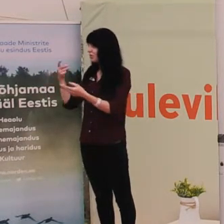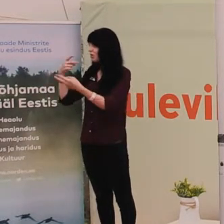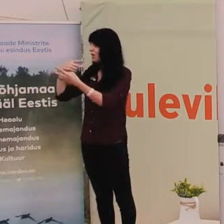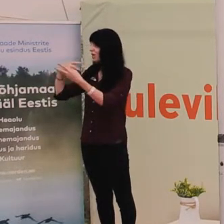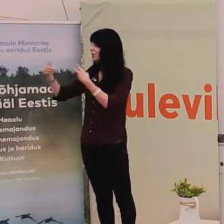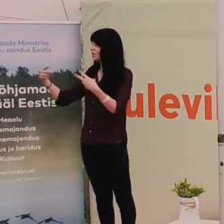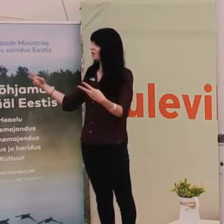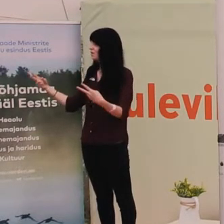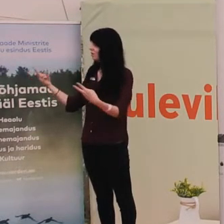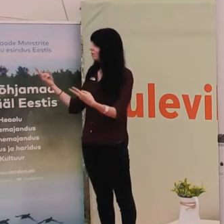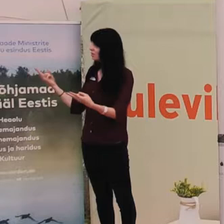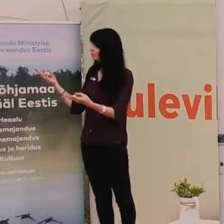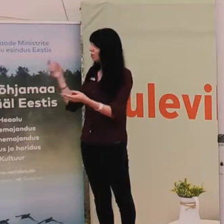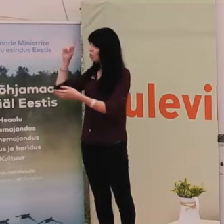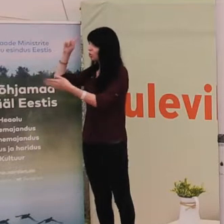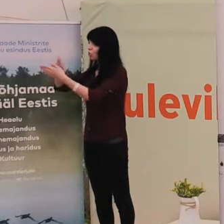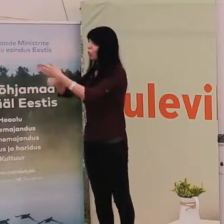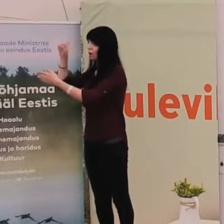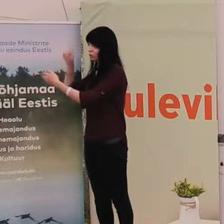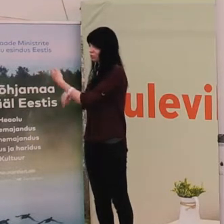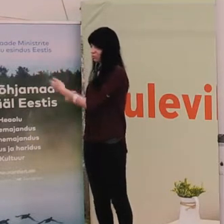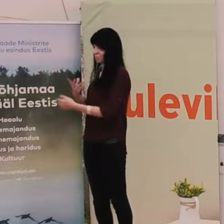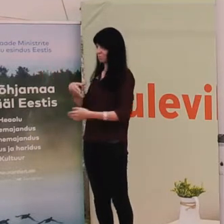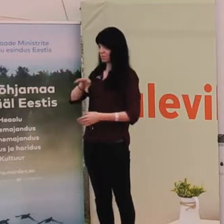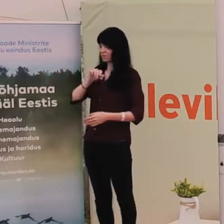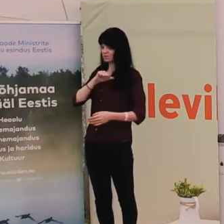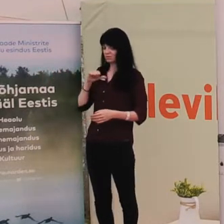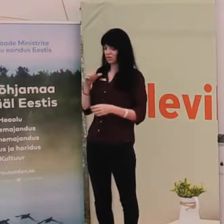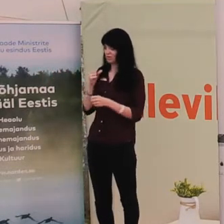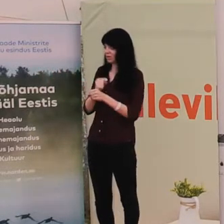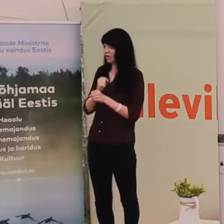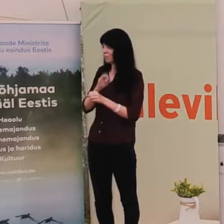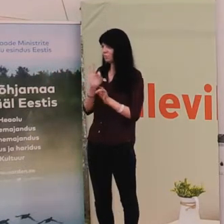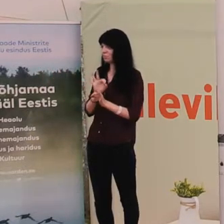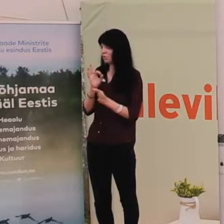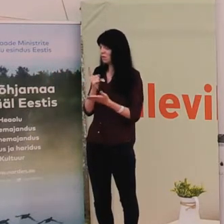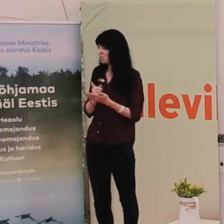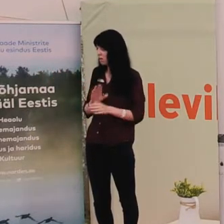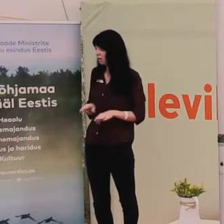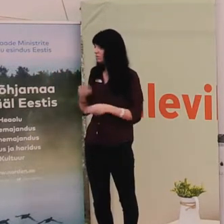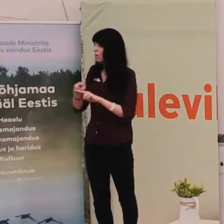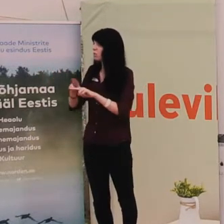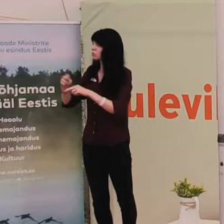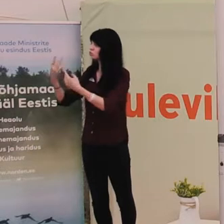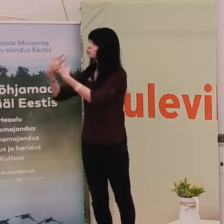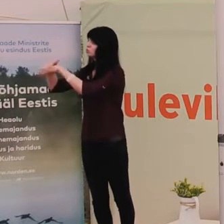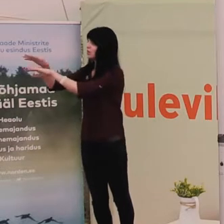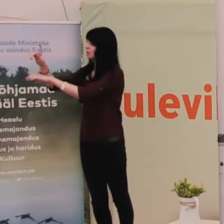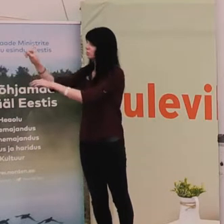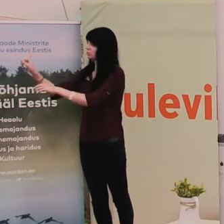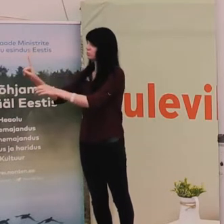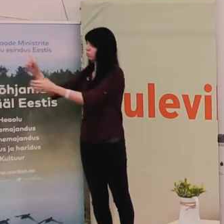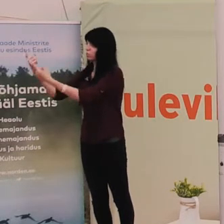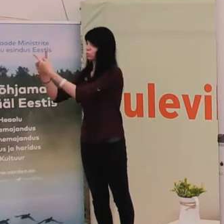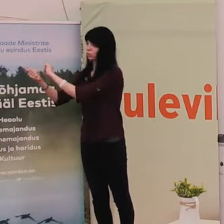are promising us that we do not need to change our lifestyles because someone else is going to do it, some new system is going to do it. But I think we all need to